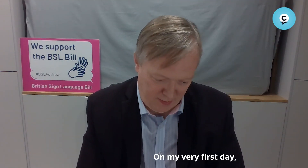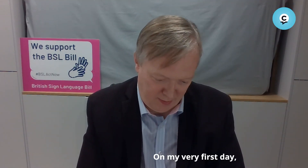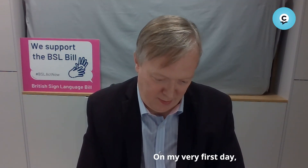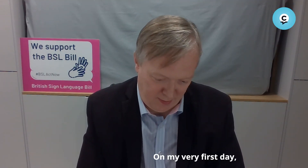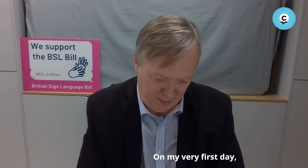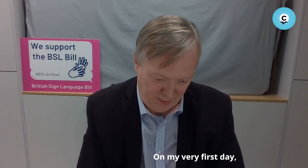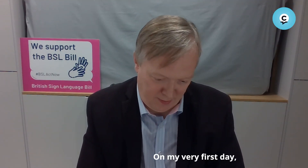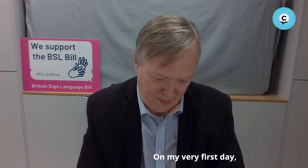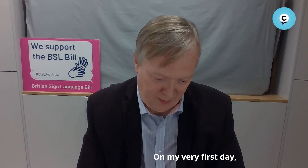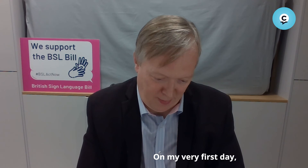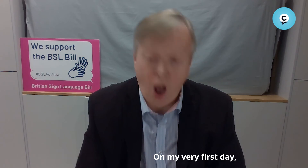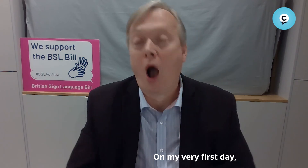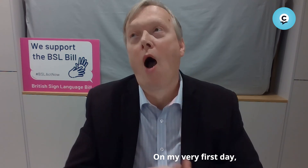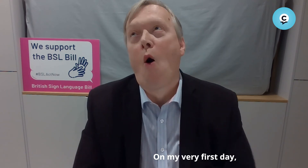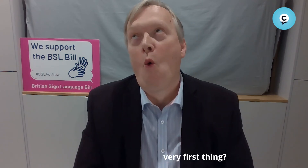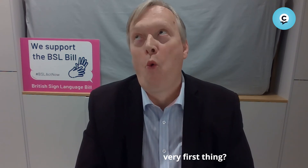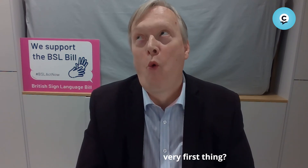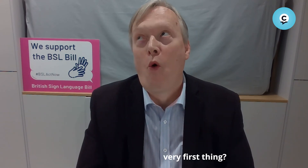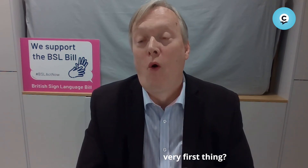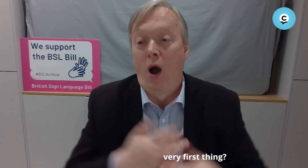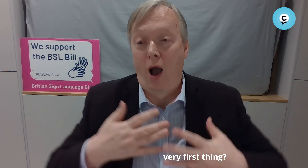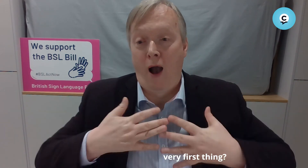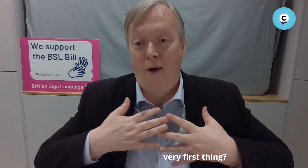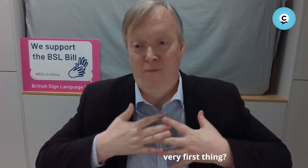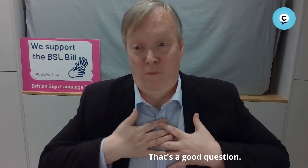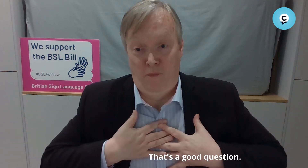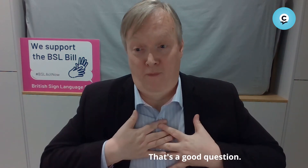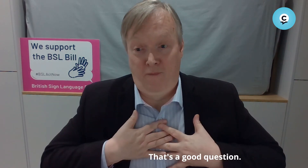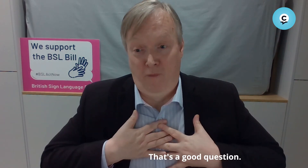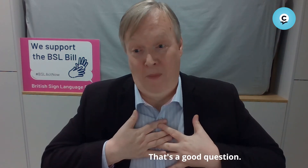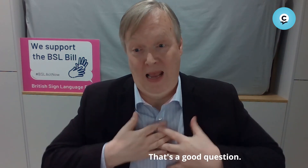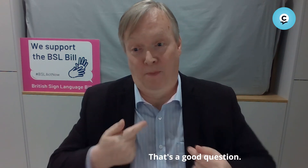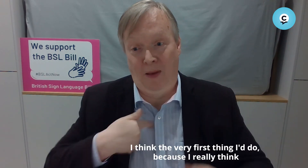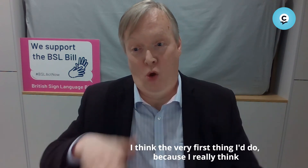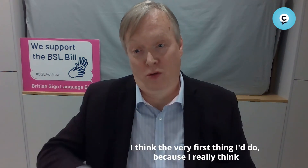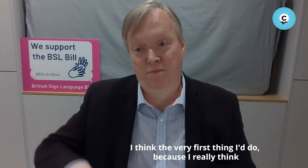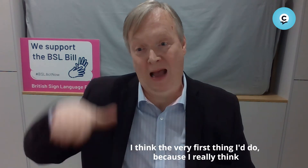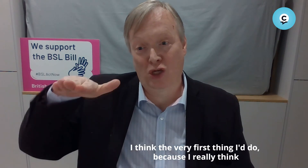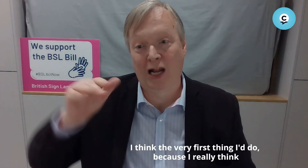Oh, on my very first day, very first thing. That's a good question. Okay.